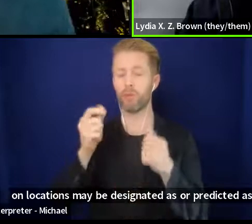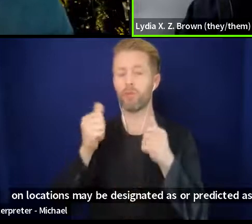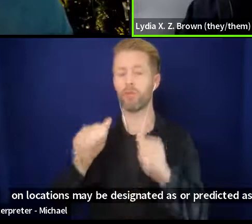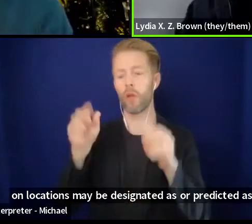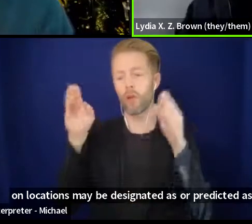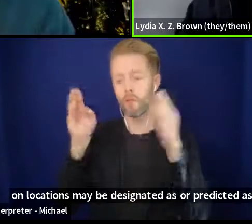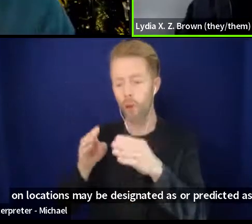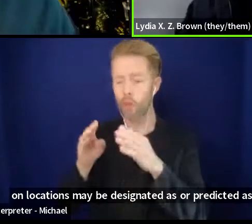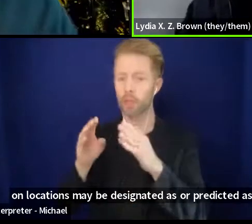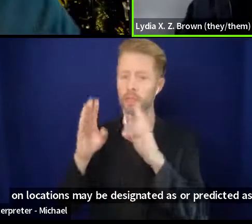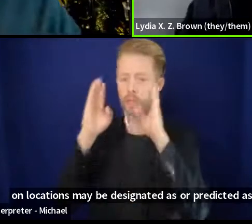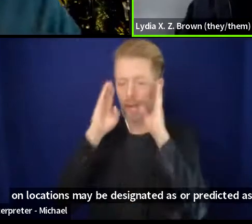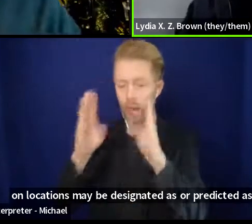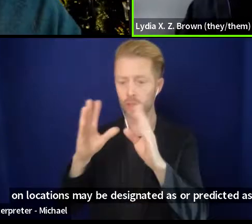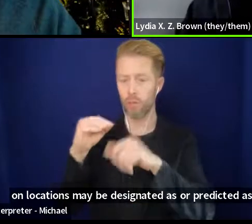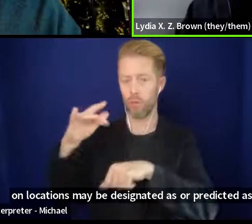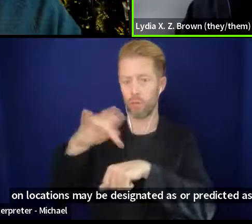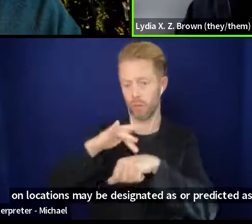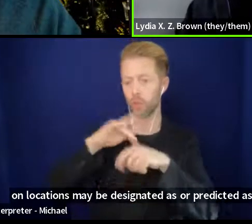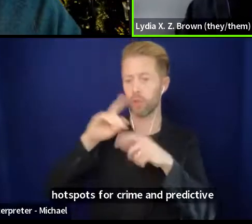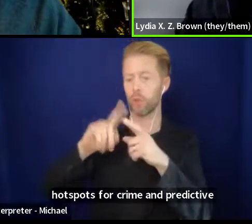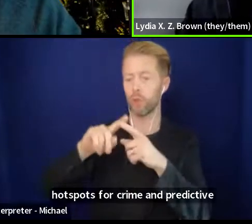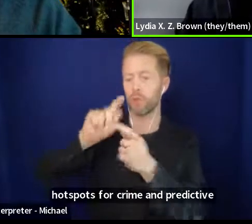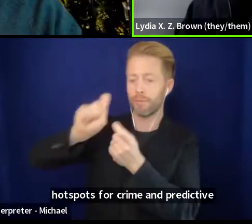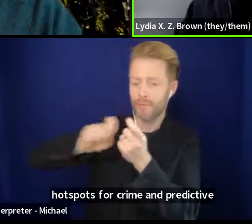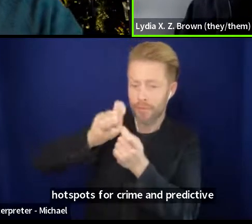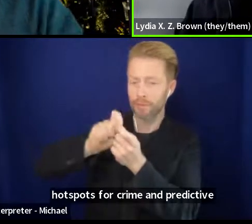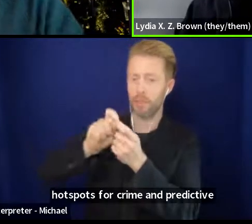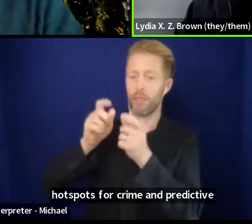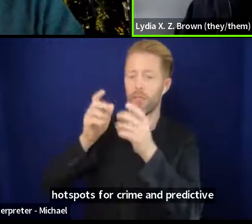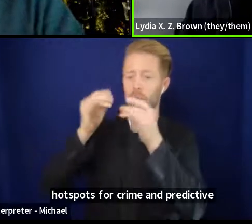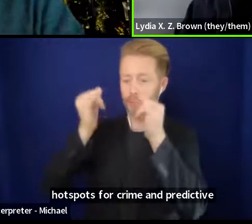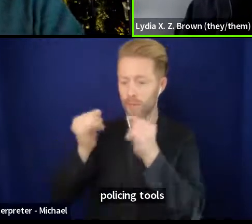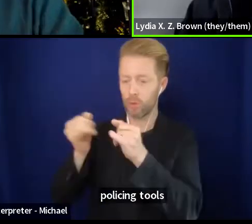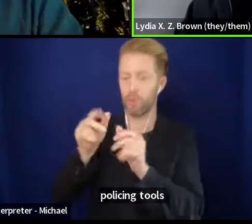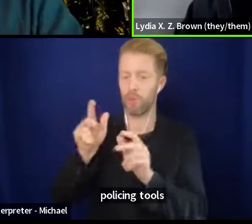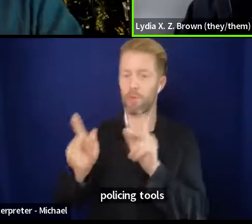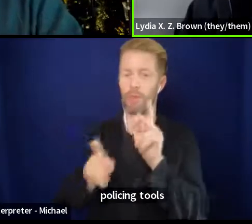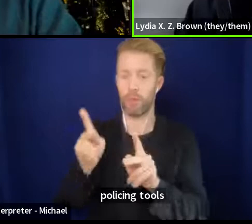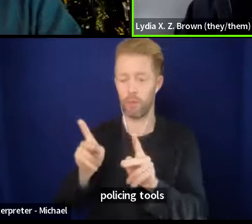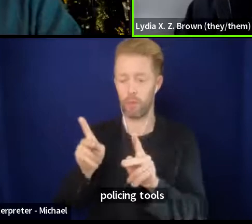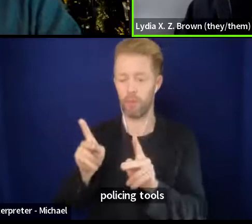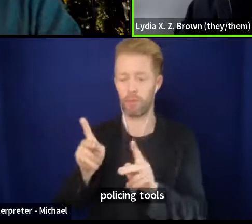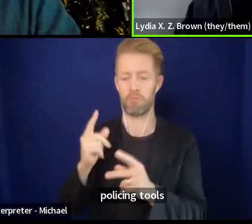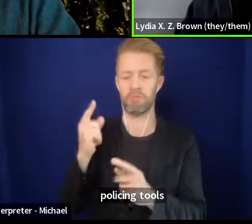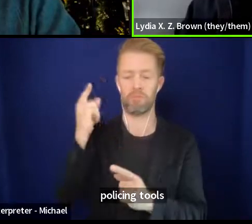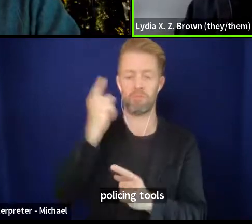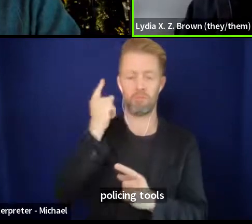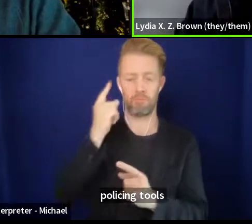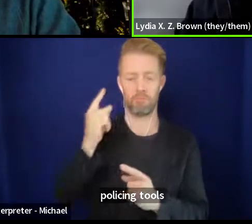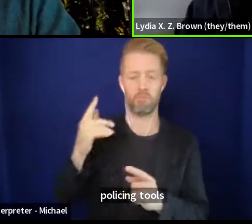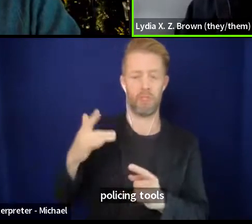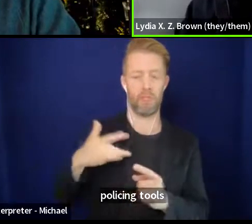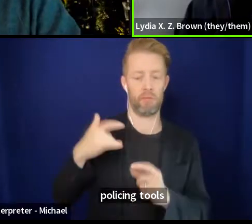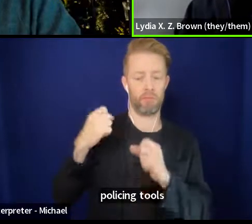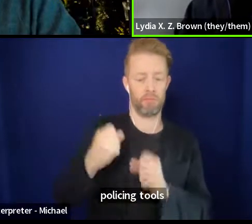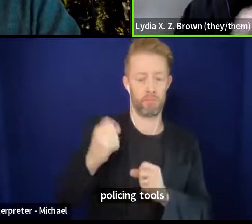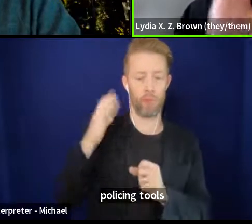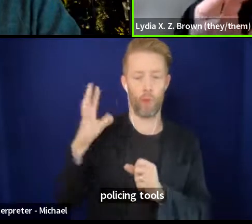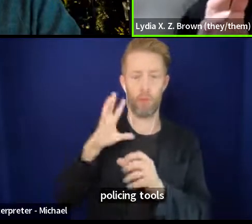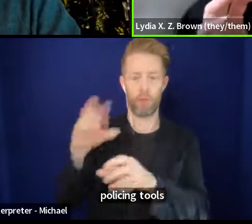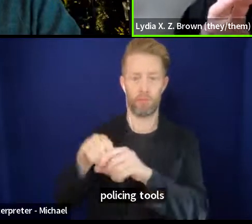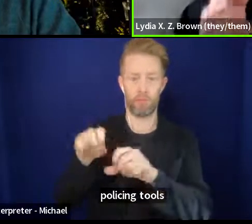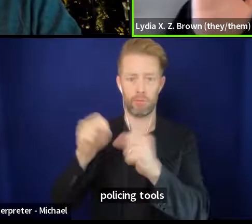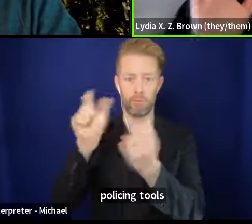and attention to individual people who are considered to be likely to be engaged in criminal activity. And